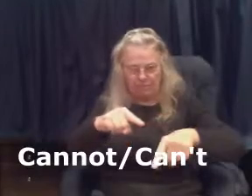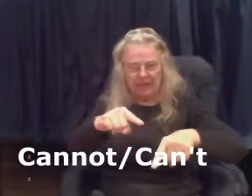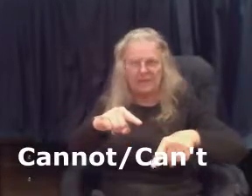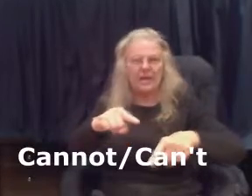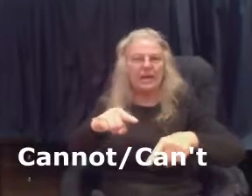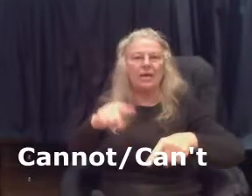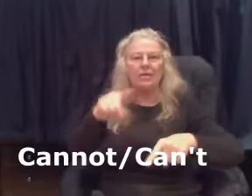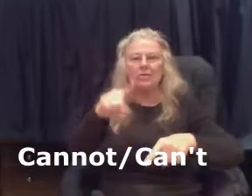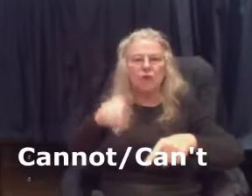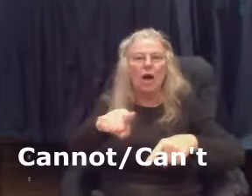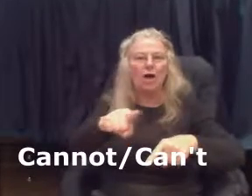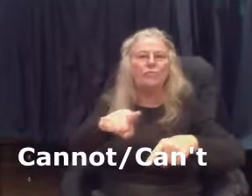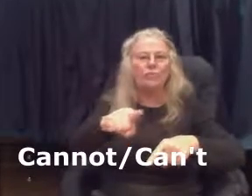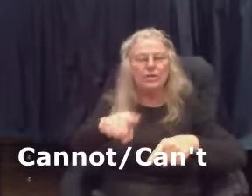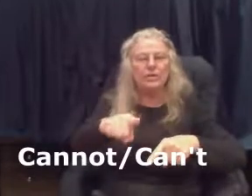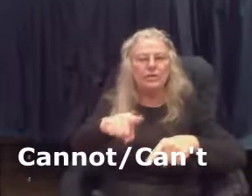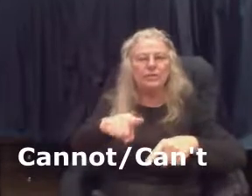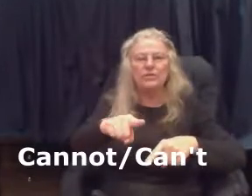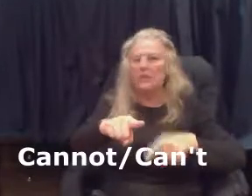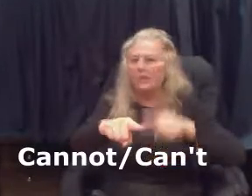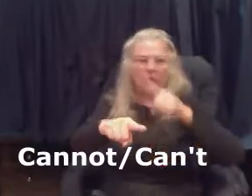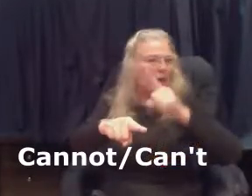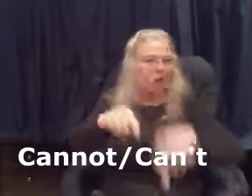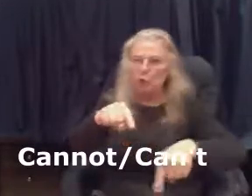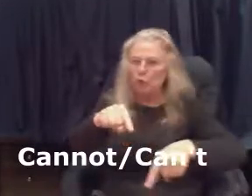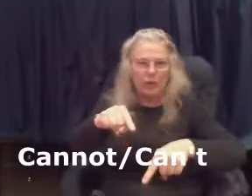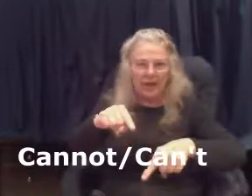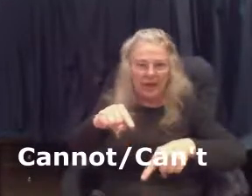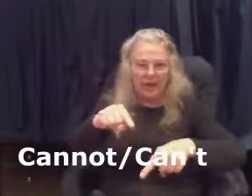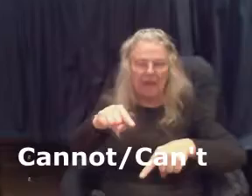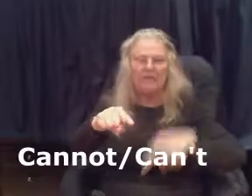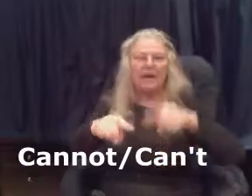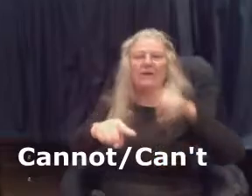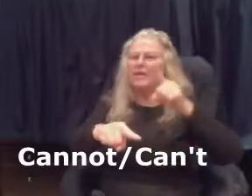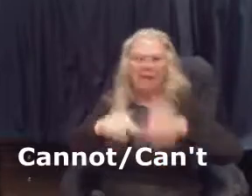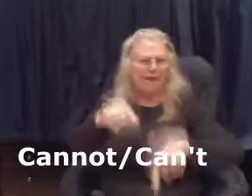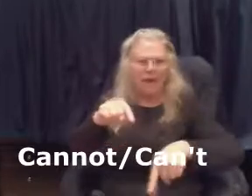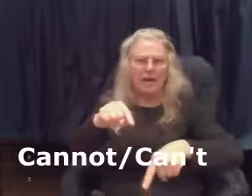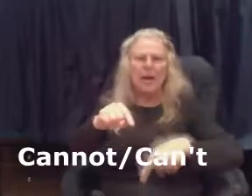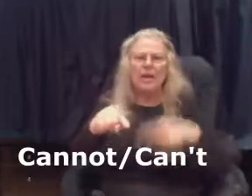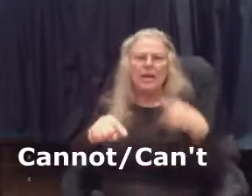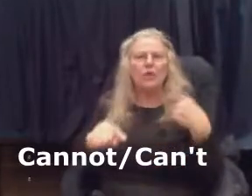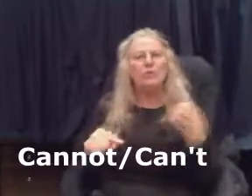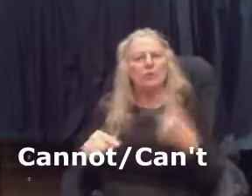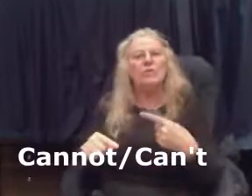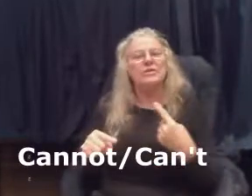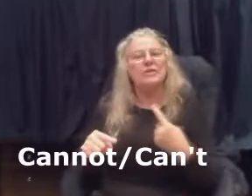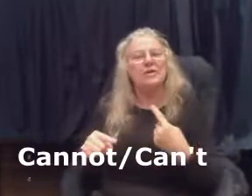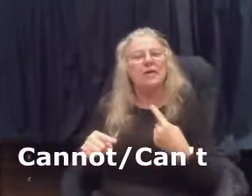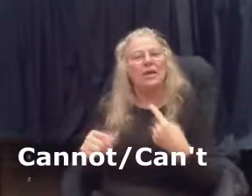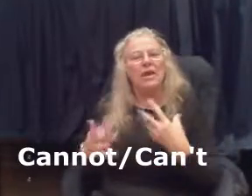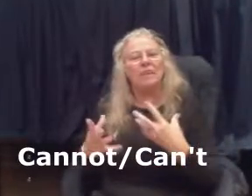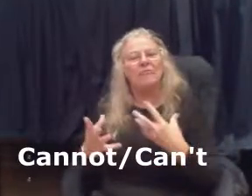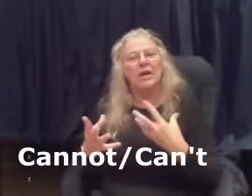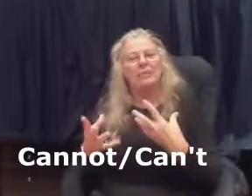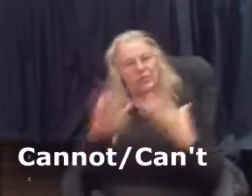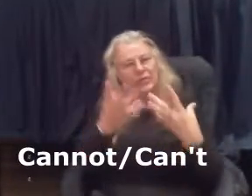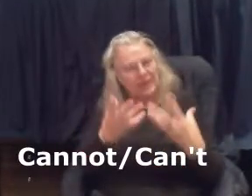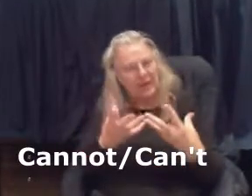it's like a little child reaching for something. You can't have that. Cannot. Now, you notice that a lot of times with the